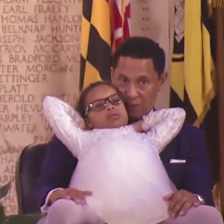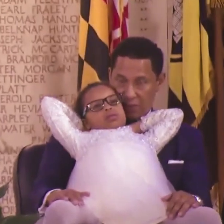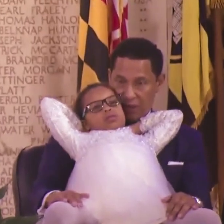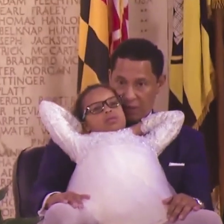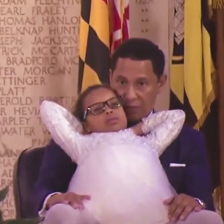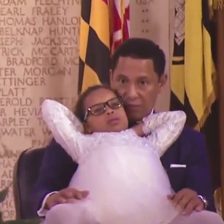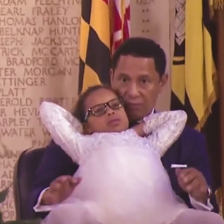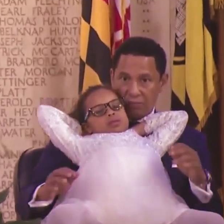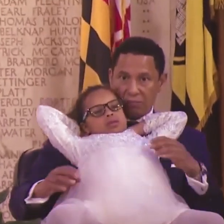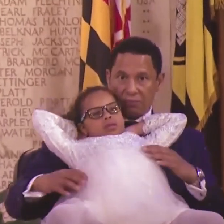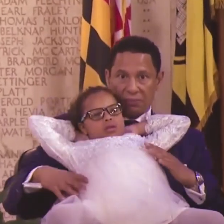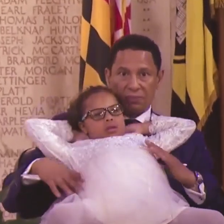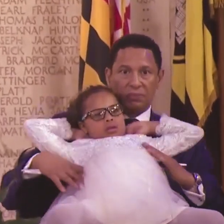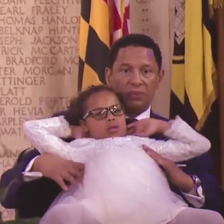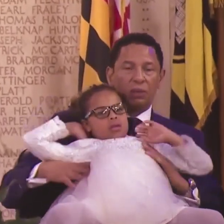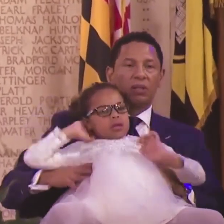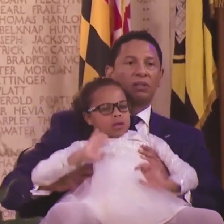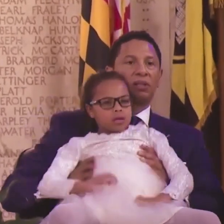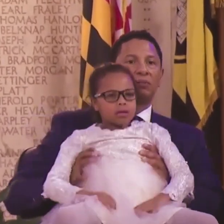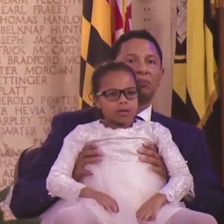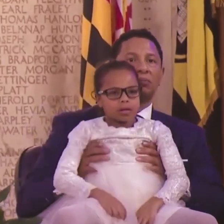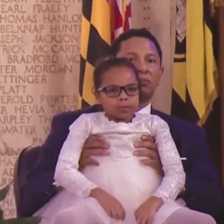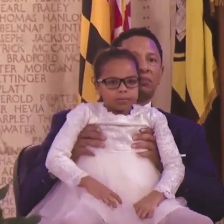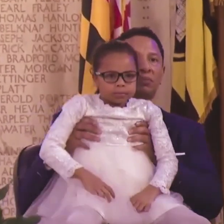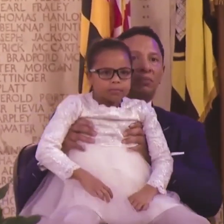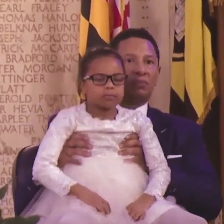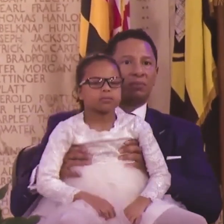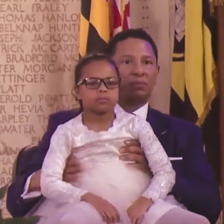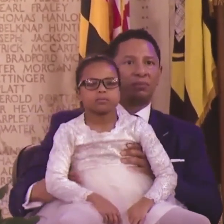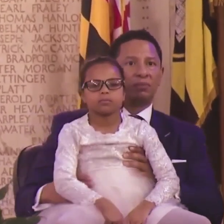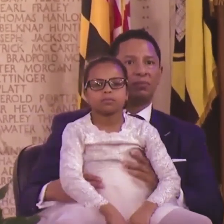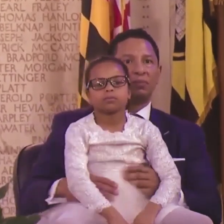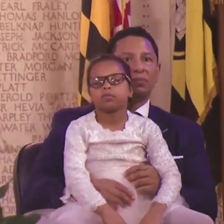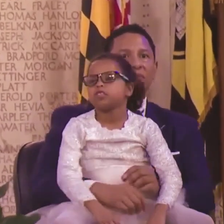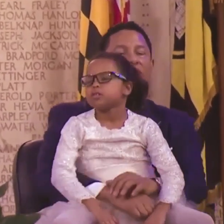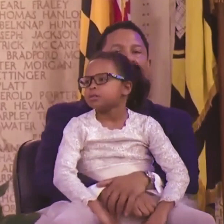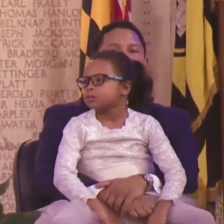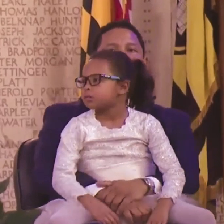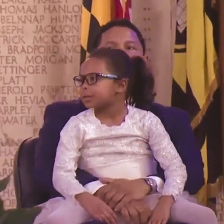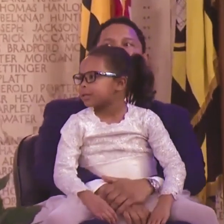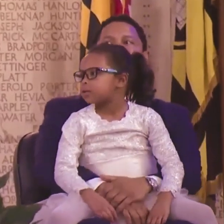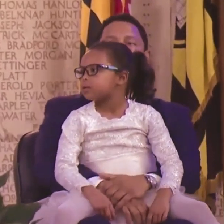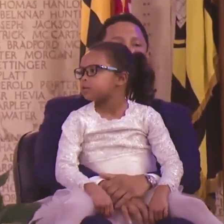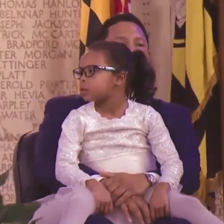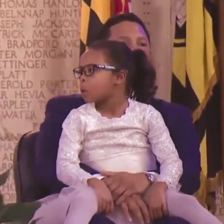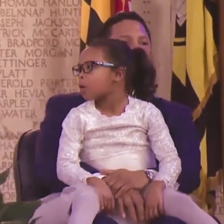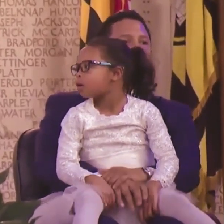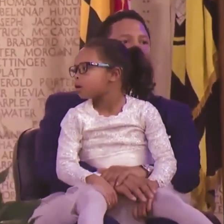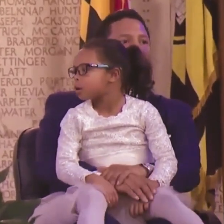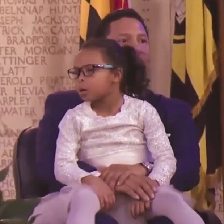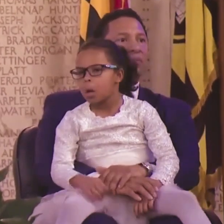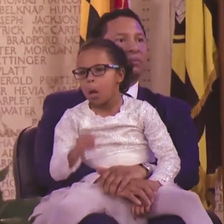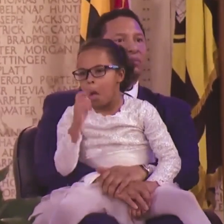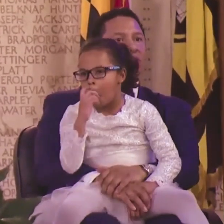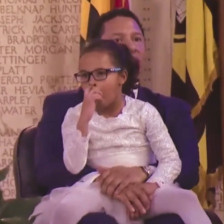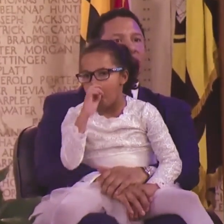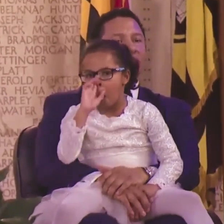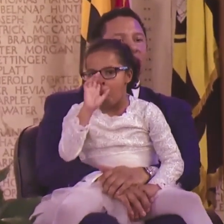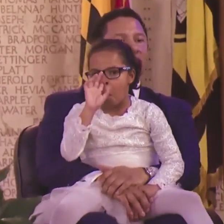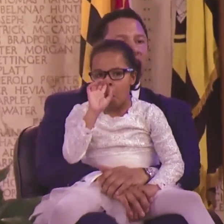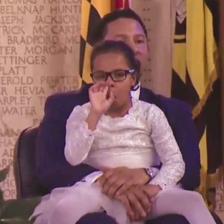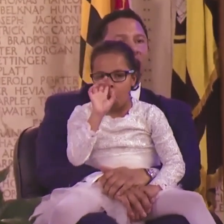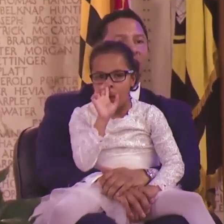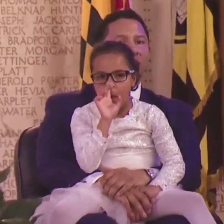Uniform Service Association of Maryland. Once he offers the benediction, For those who are able, please rise